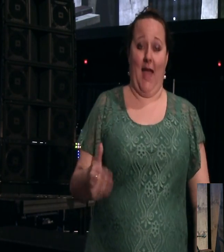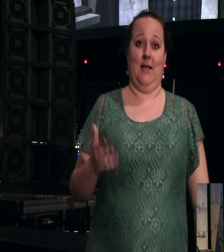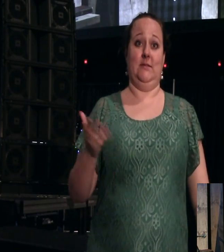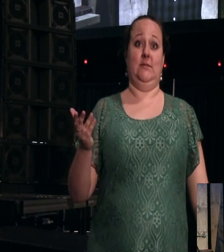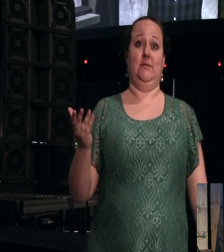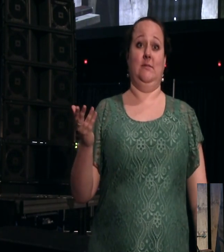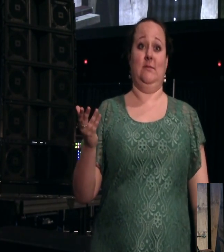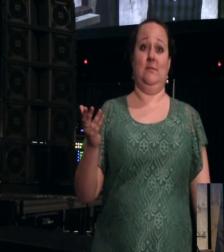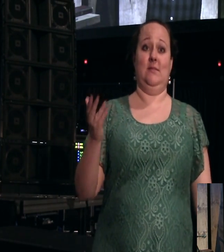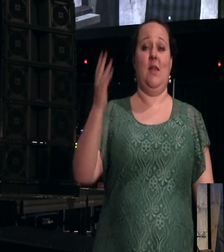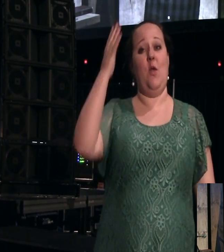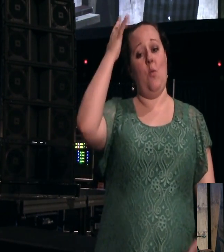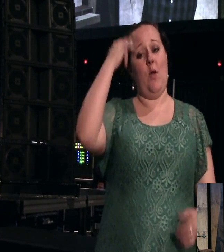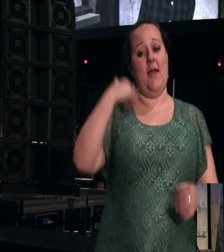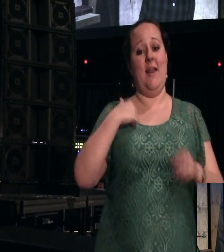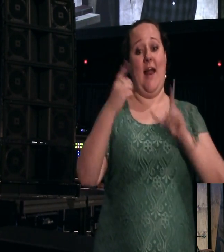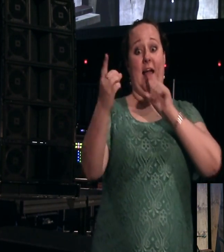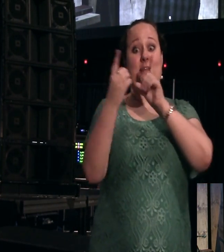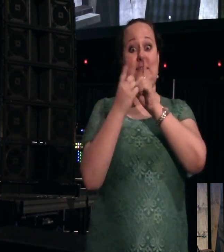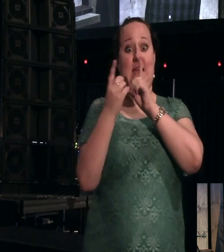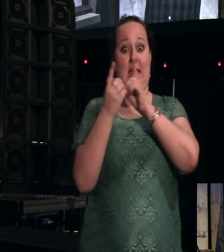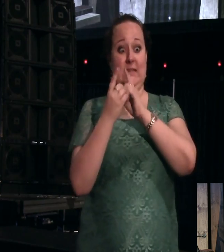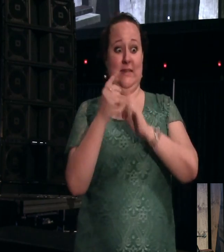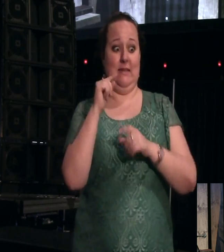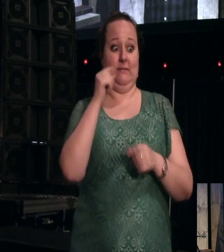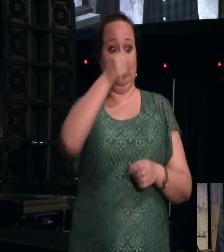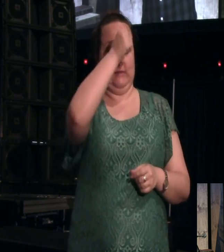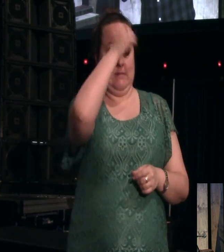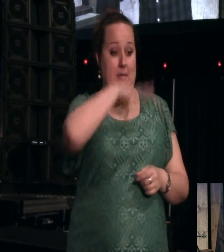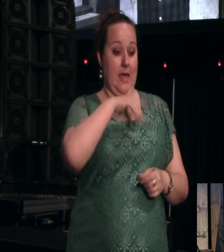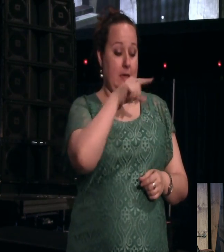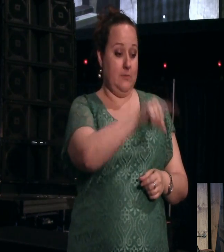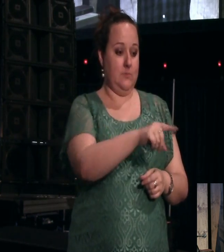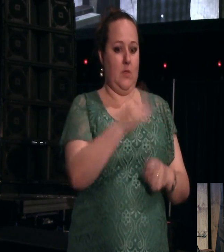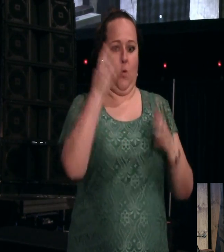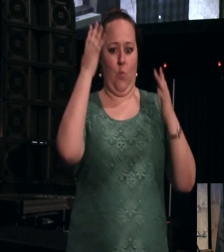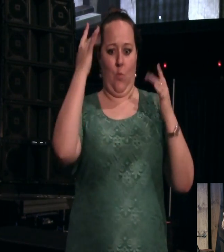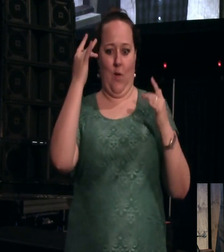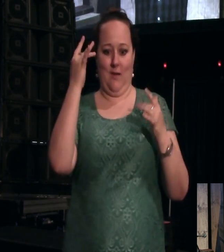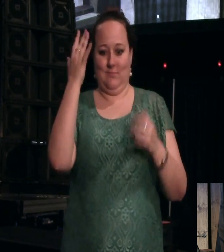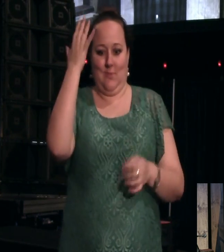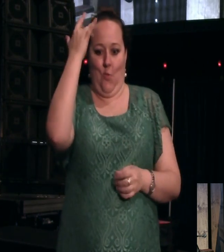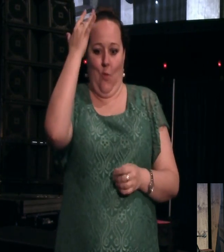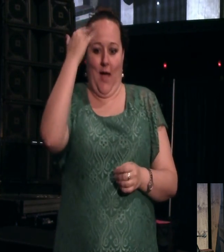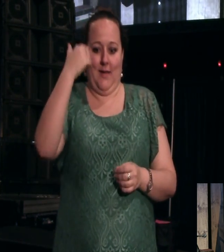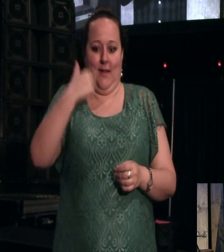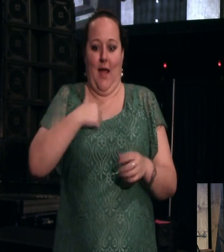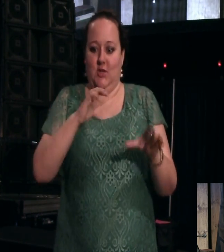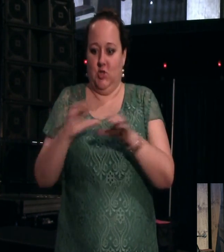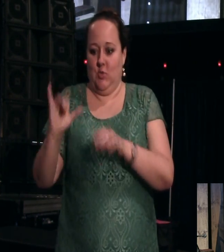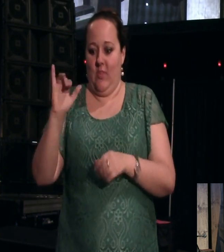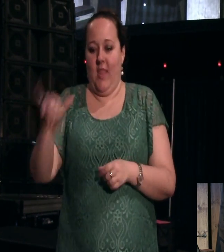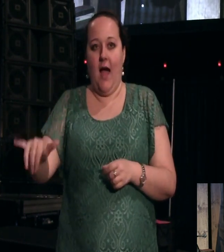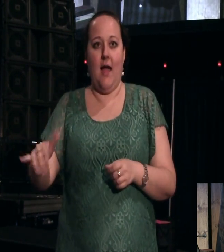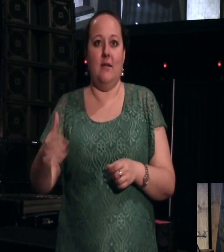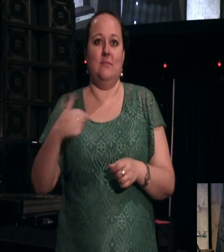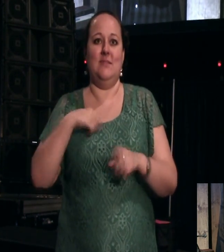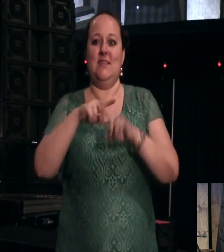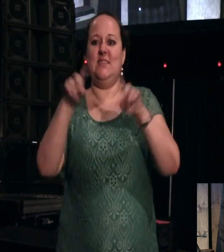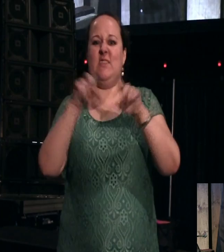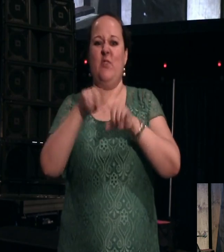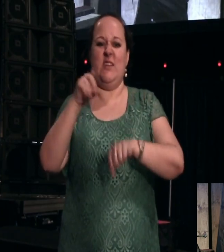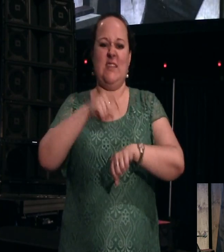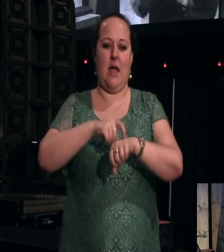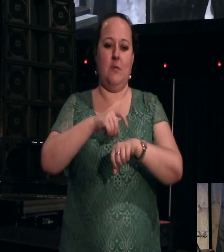Why did I wear that? Why did I date him? Why did I go there? There's